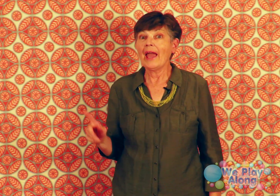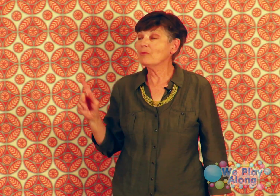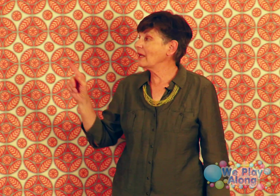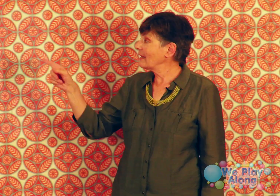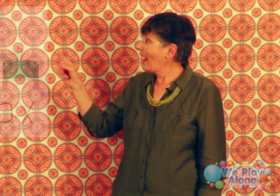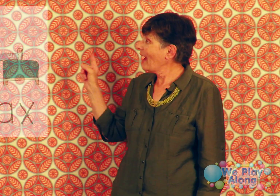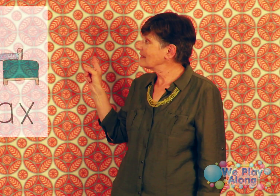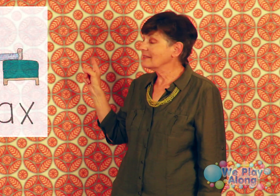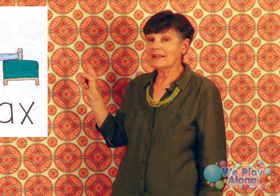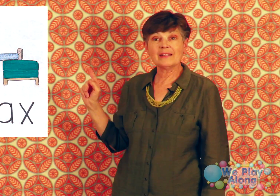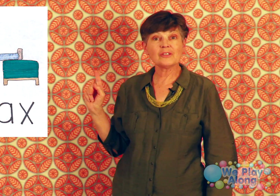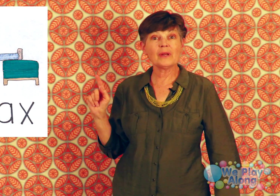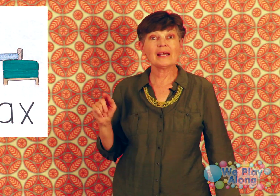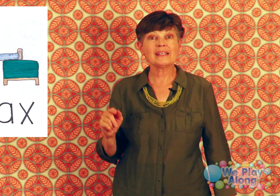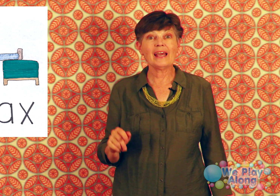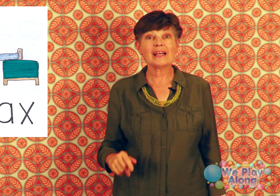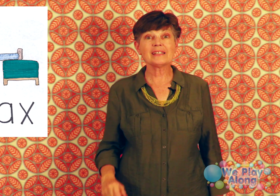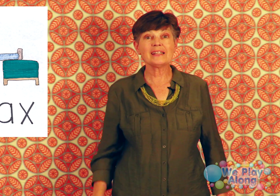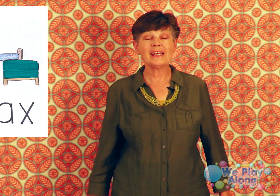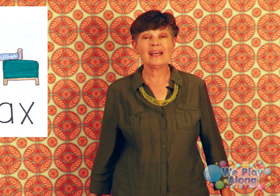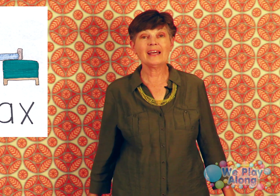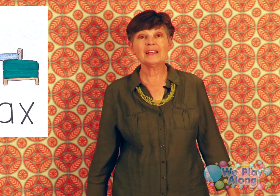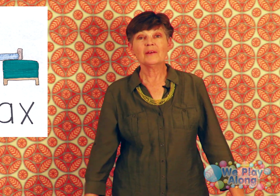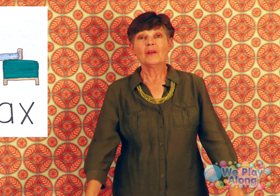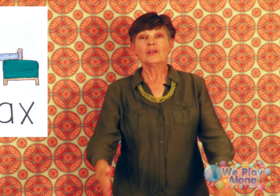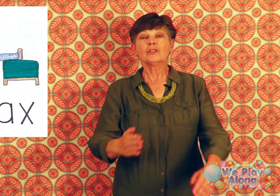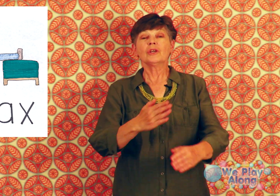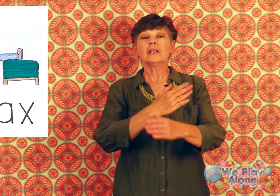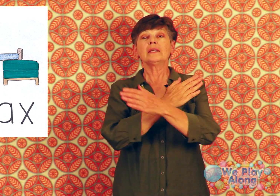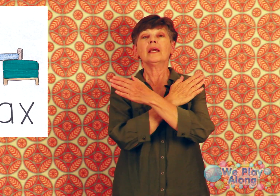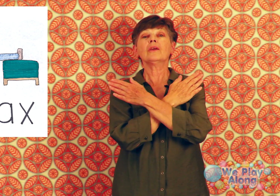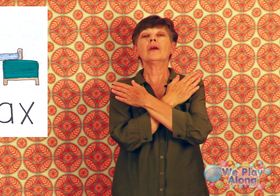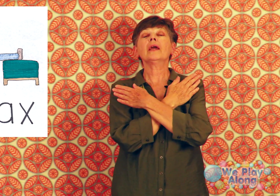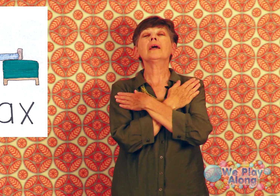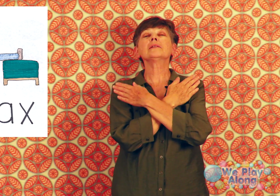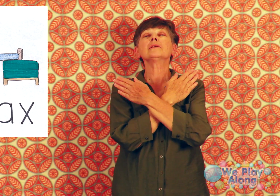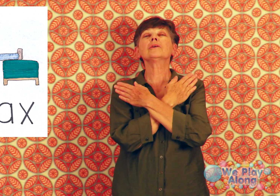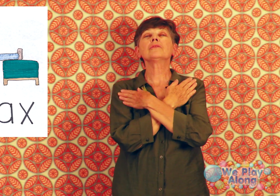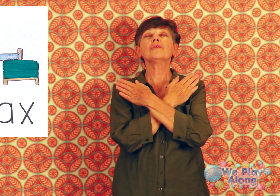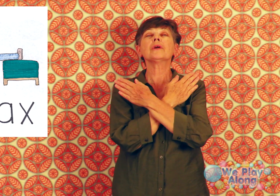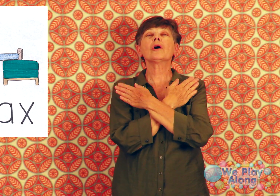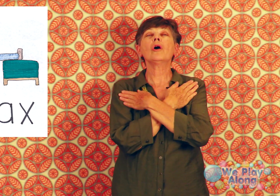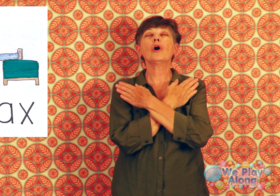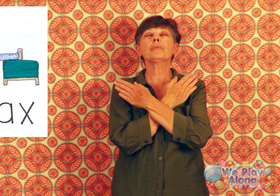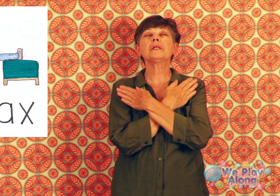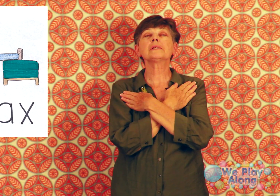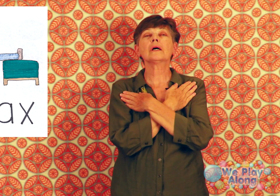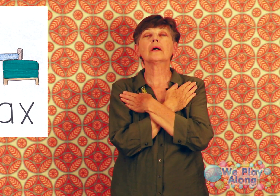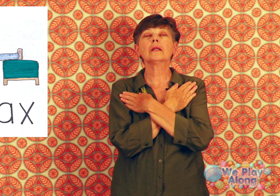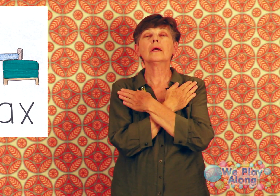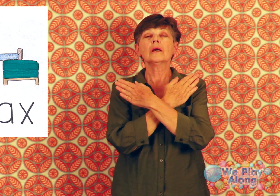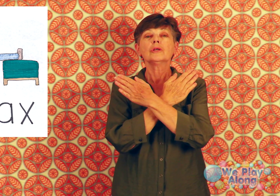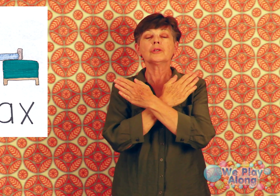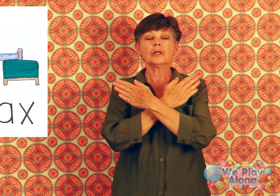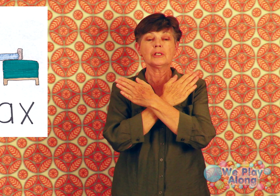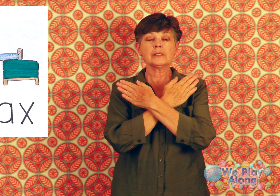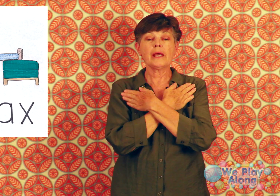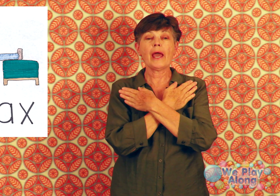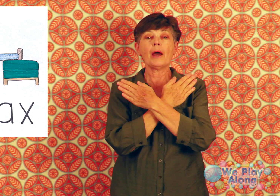And relax. This one has the X at the end. So you're going to take your hands here. It's a very calming sign. So you're going to just tap